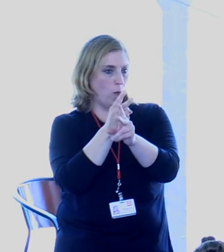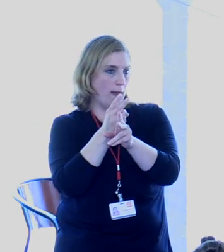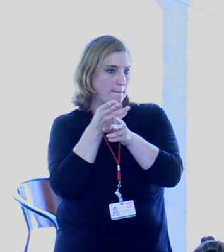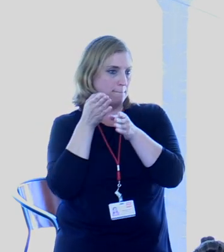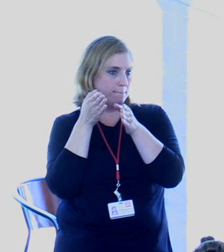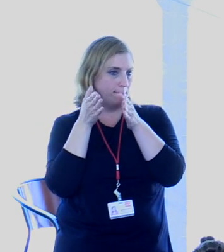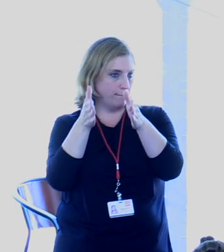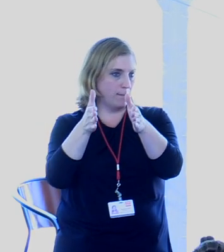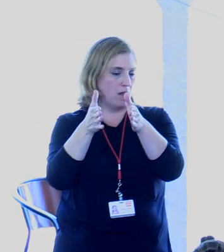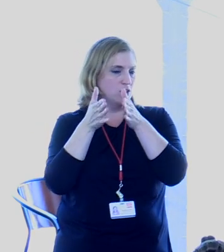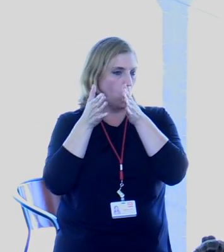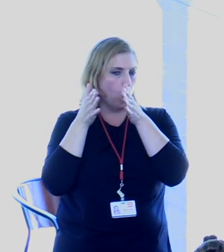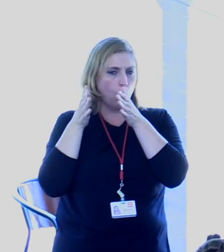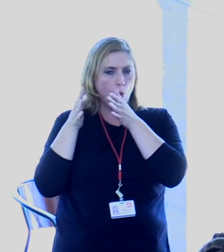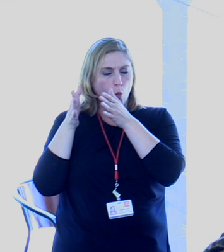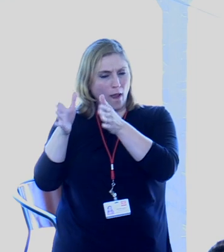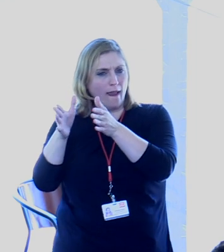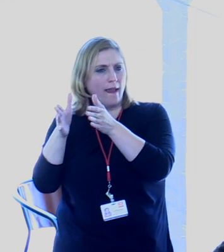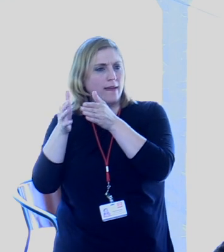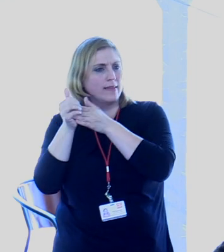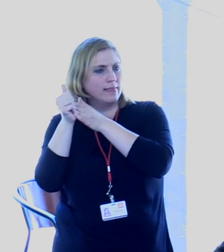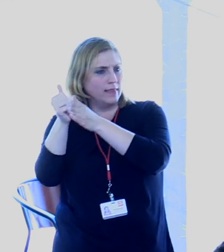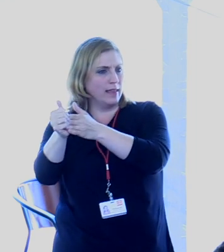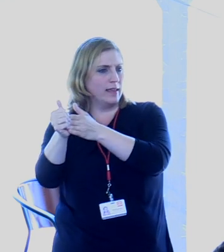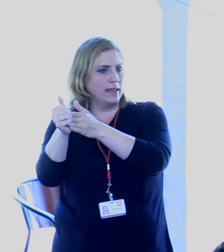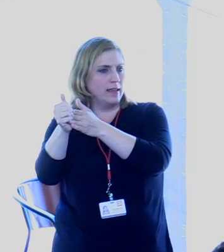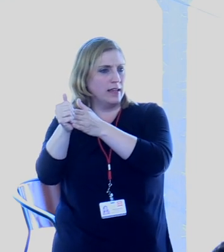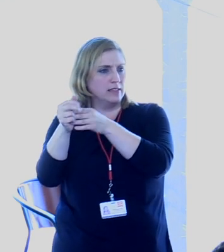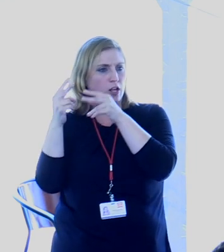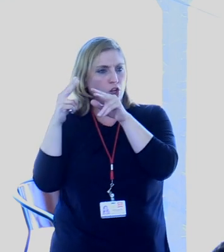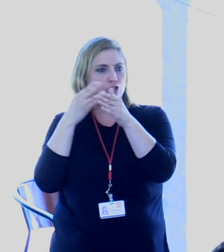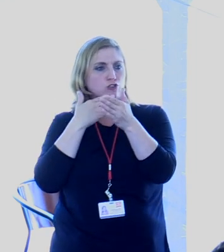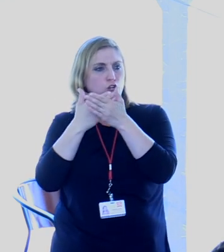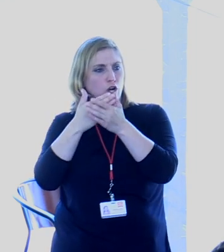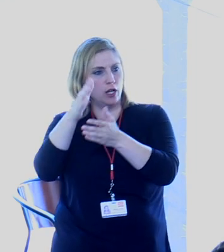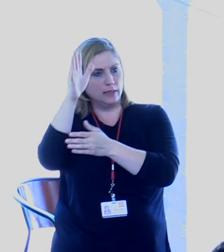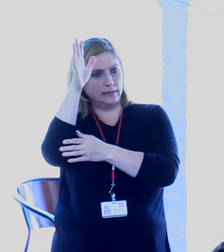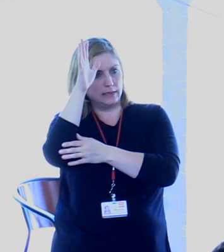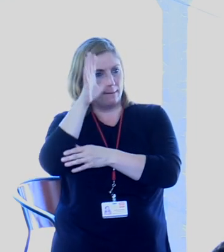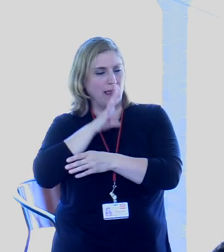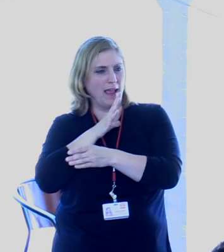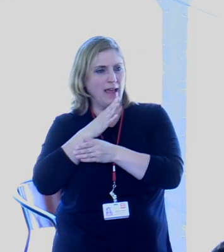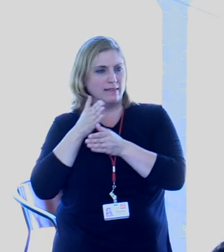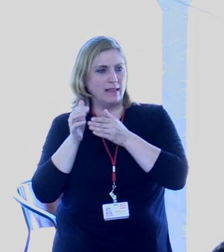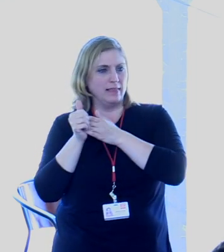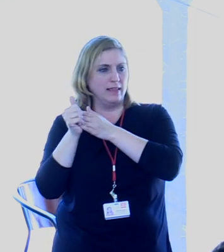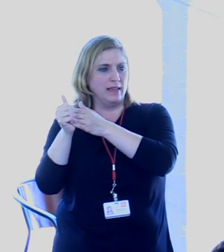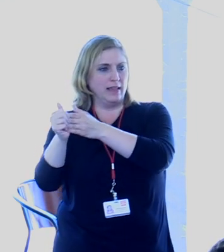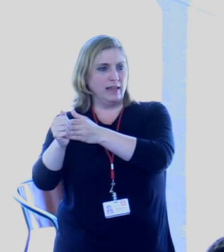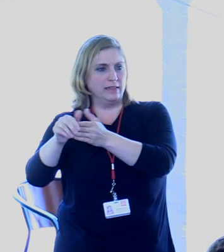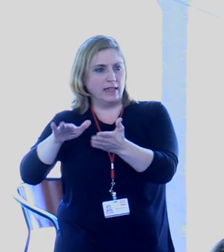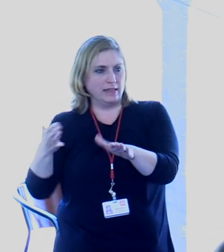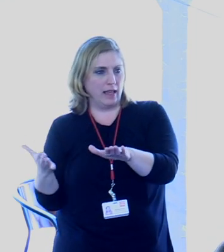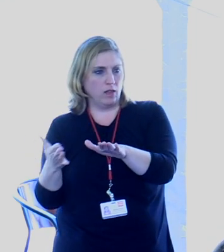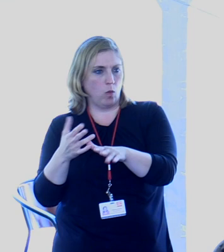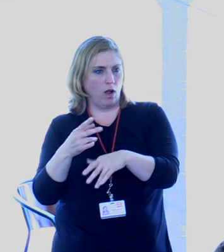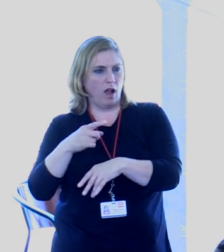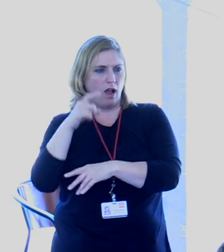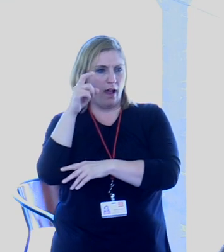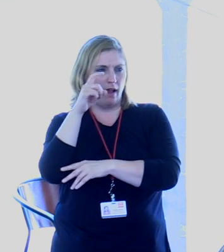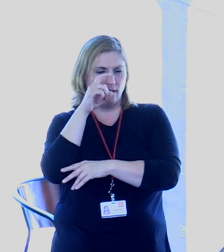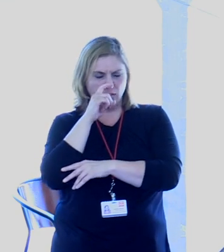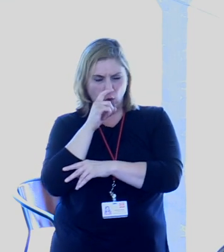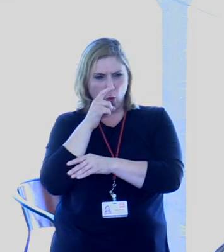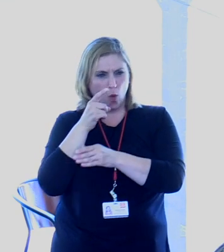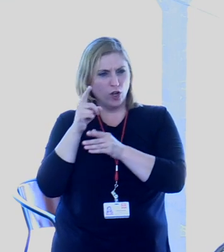there's a way that leads to that looks good to man, that leads to death. Okay, what kind of a fool chooses